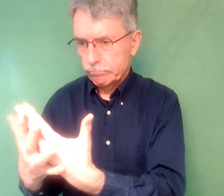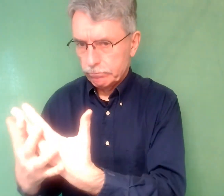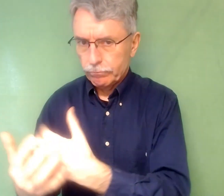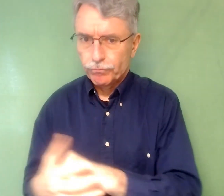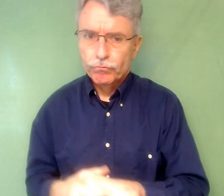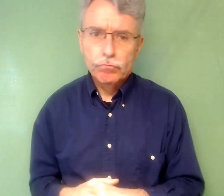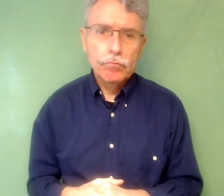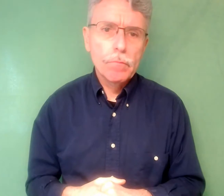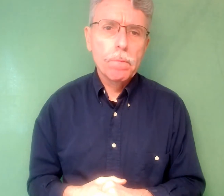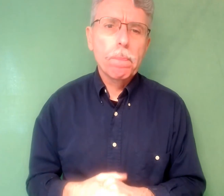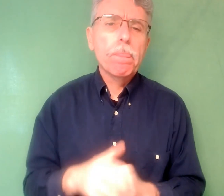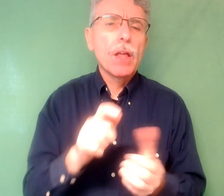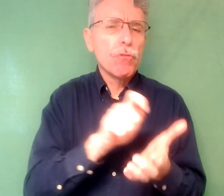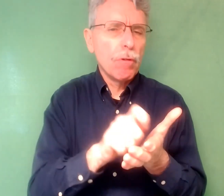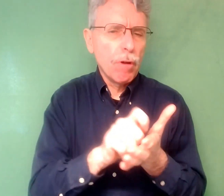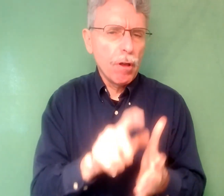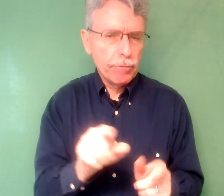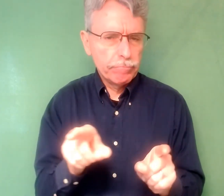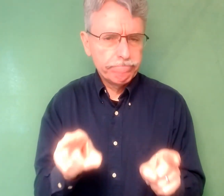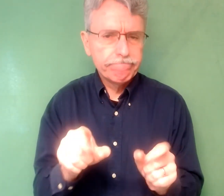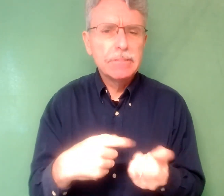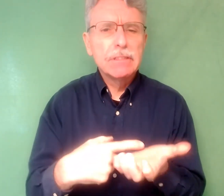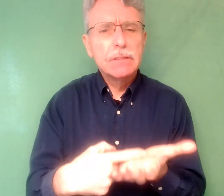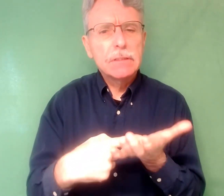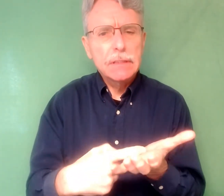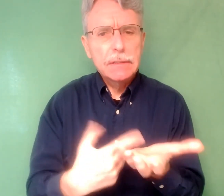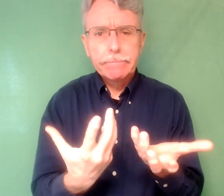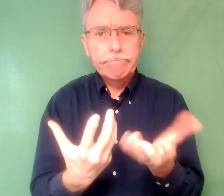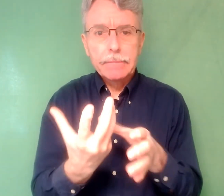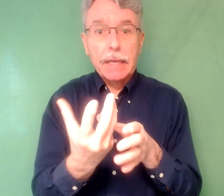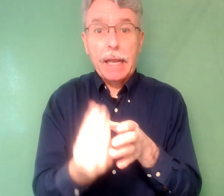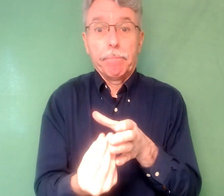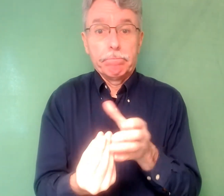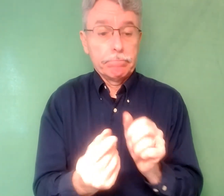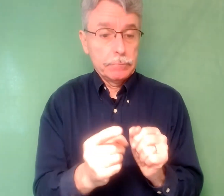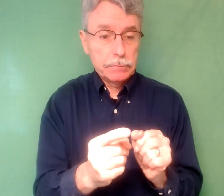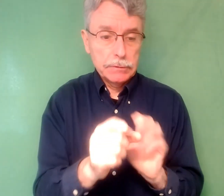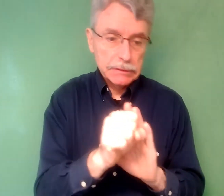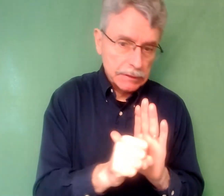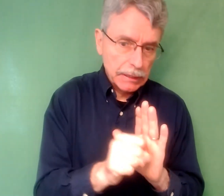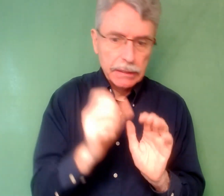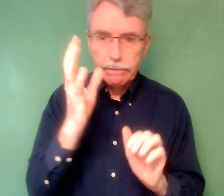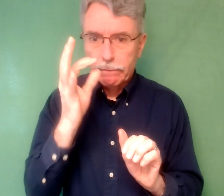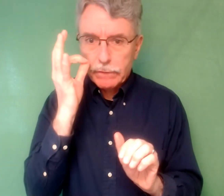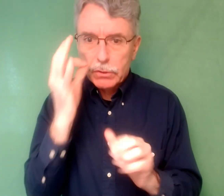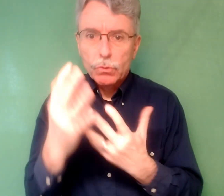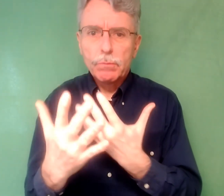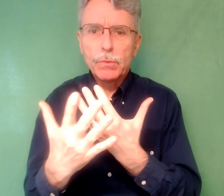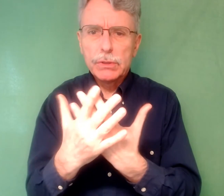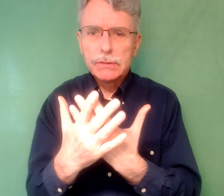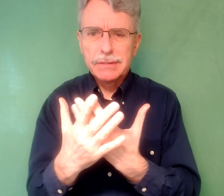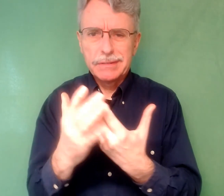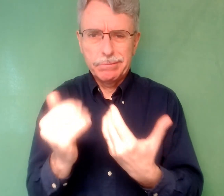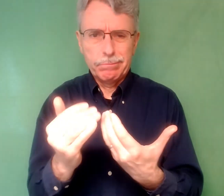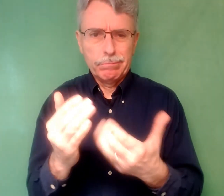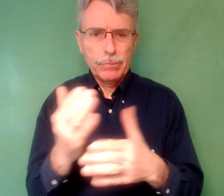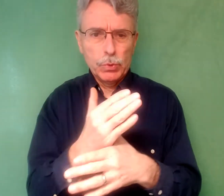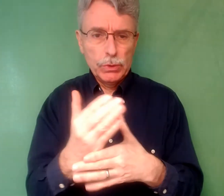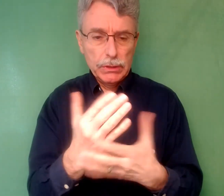recidivism and no opportunity to become contributing members of their community. Further exacerbating the problem is that currently